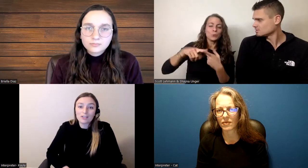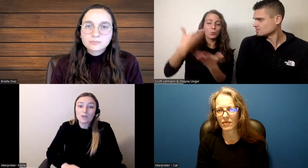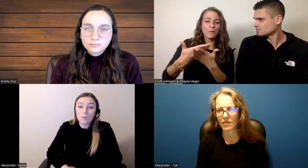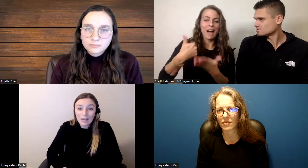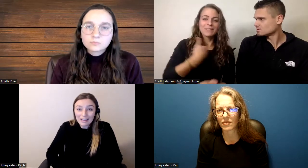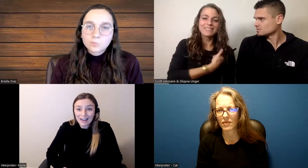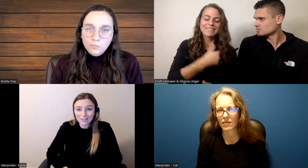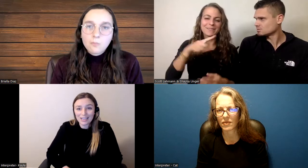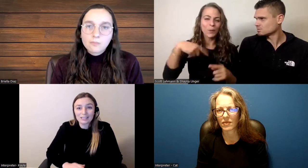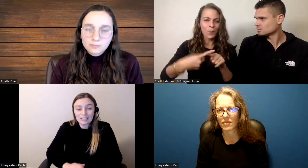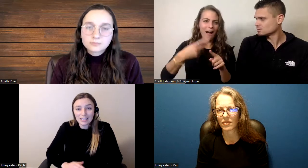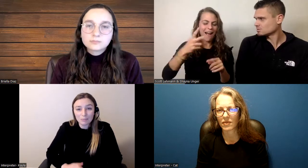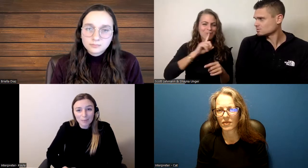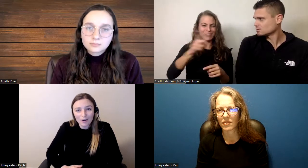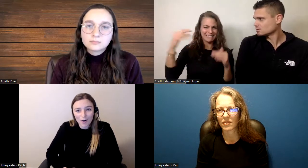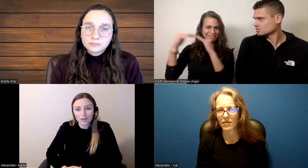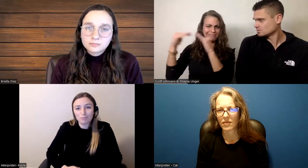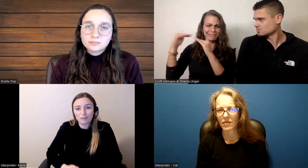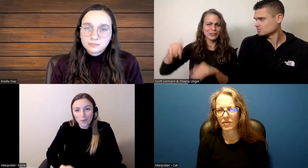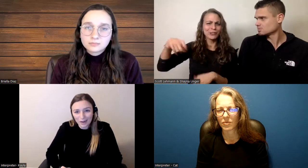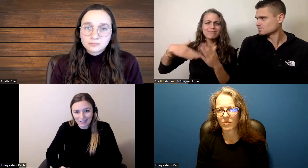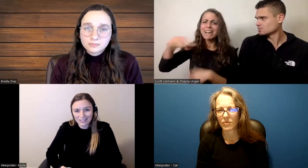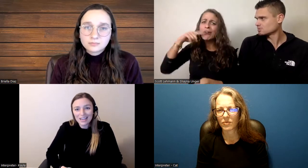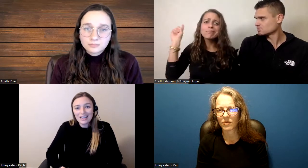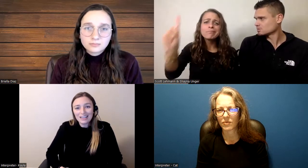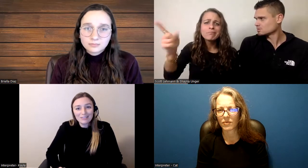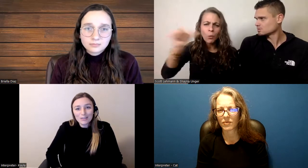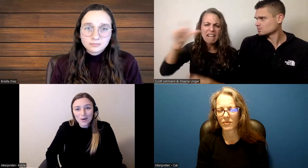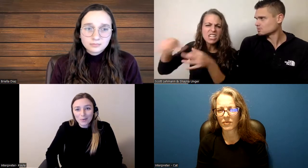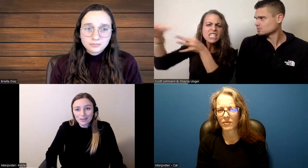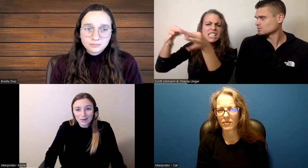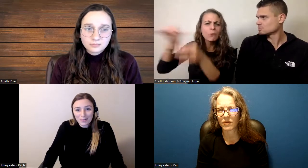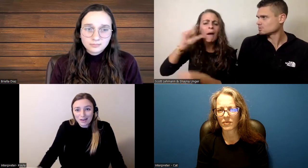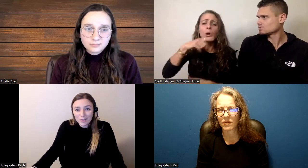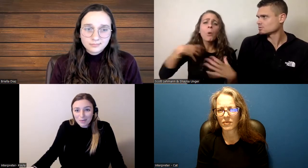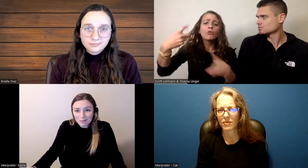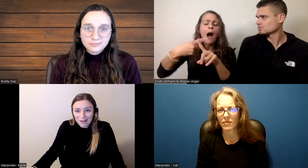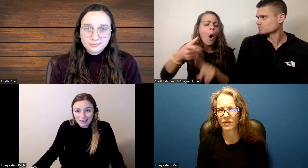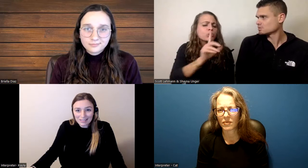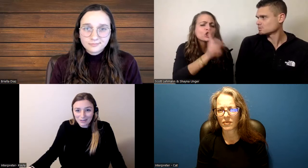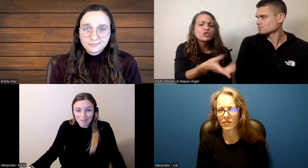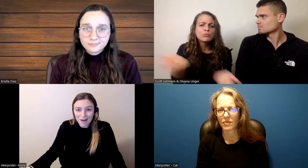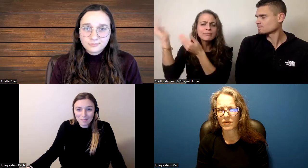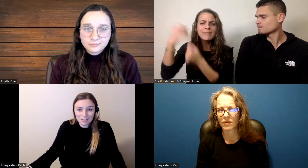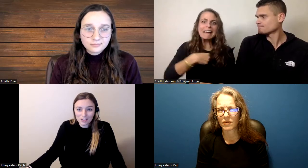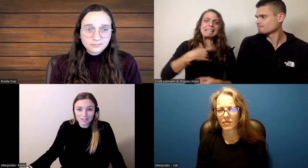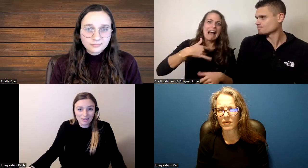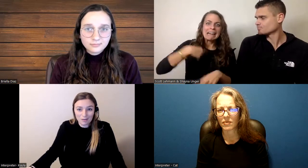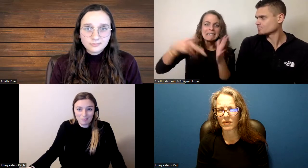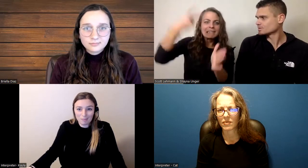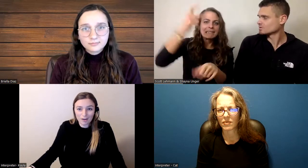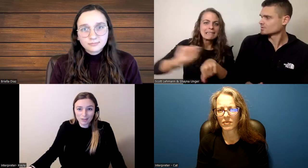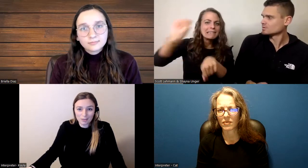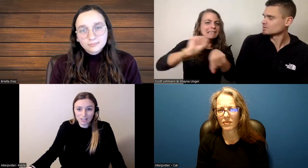have everything. So we have to kind of study and prepare harder beforehand, even though, you know, other people might come up and just, you